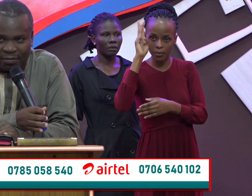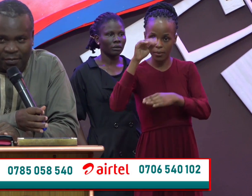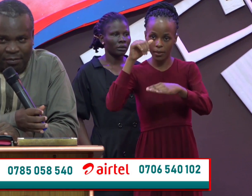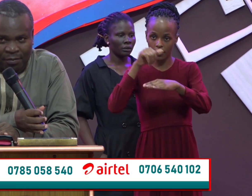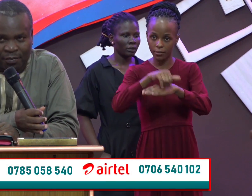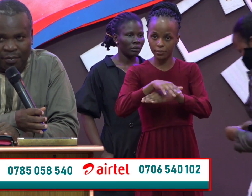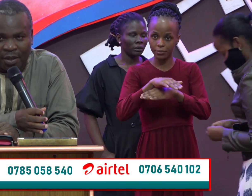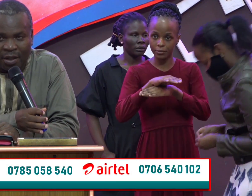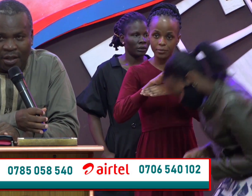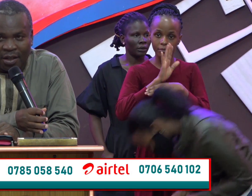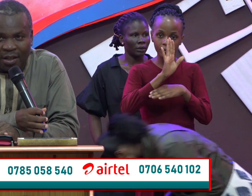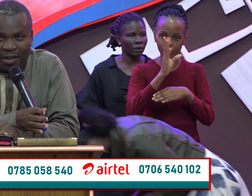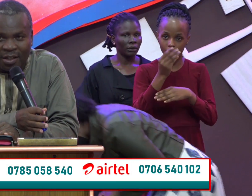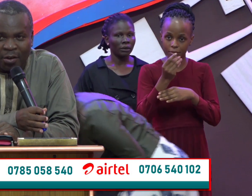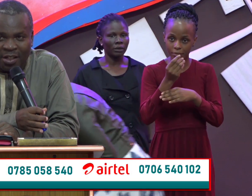on.